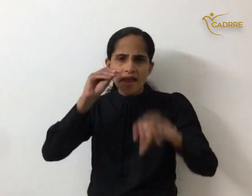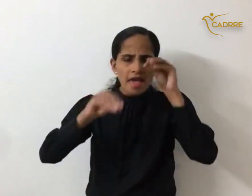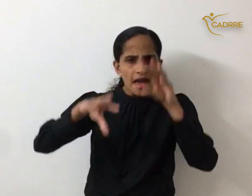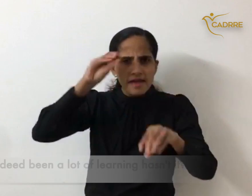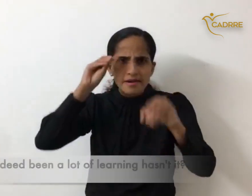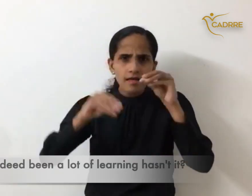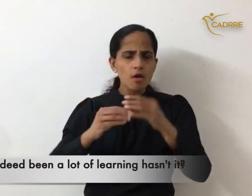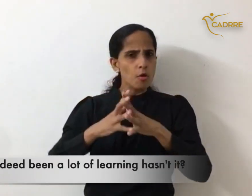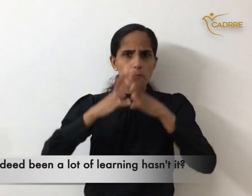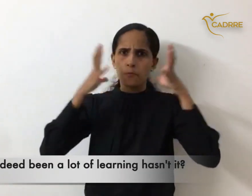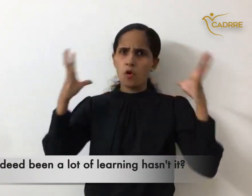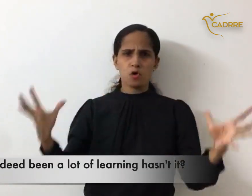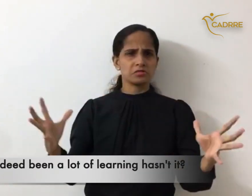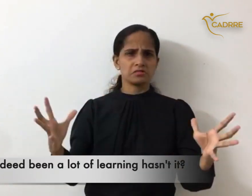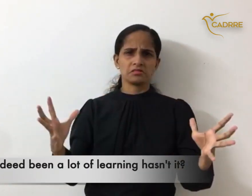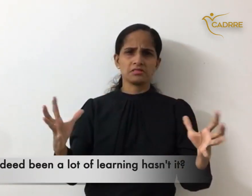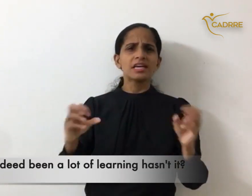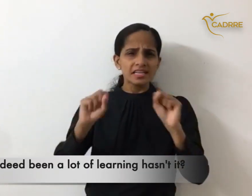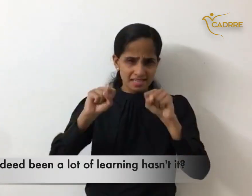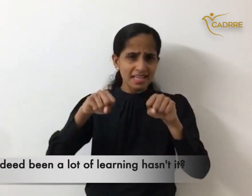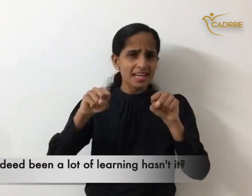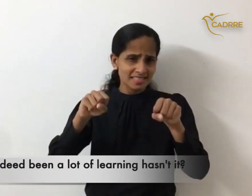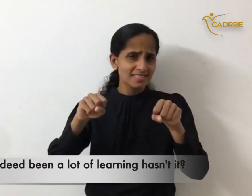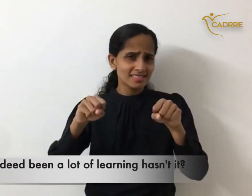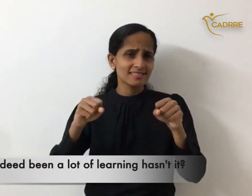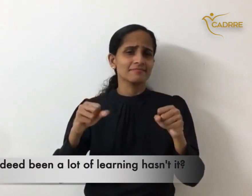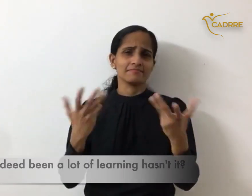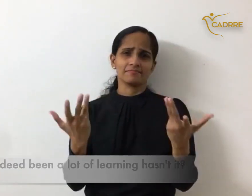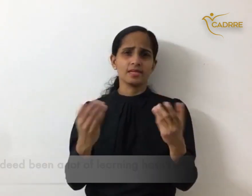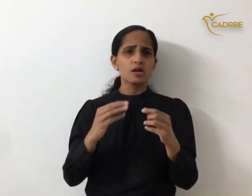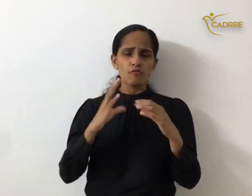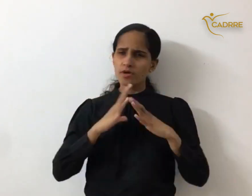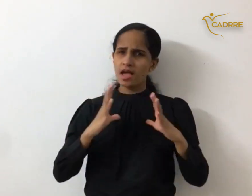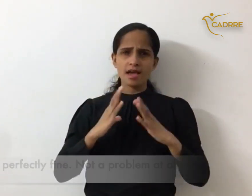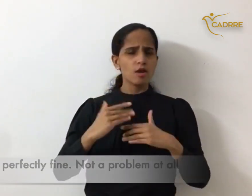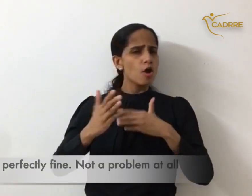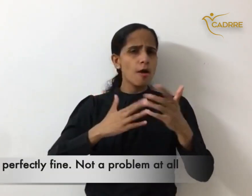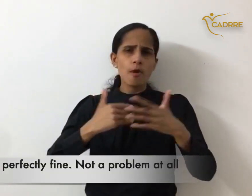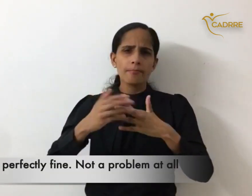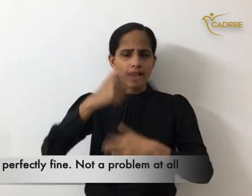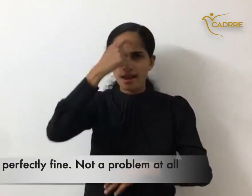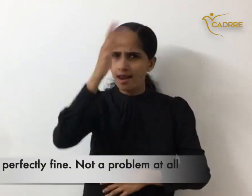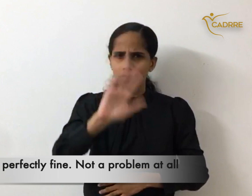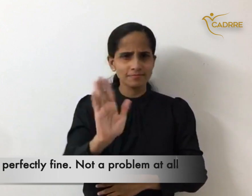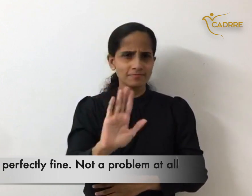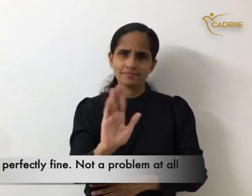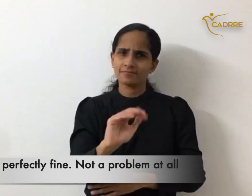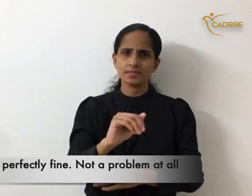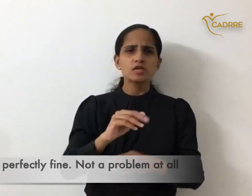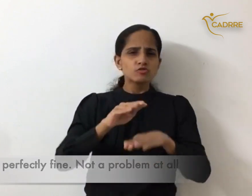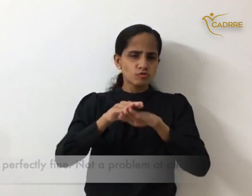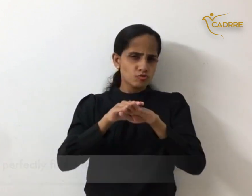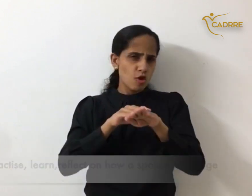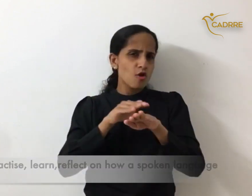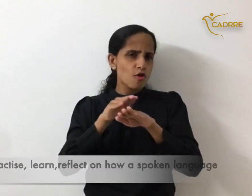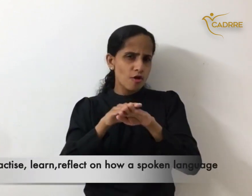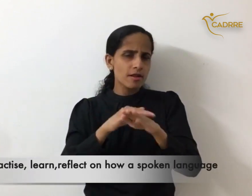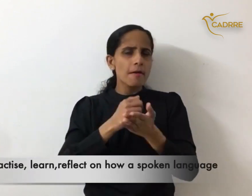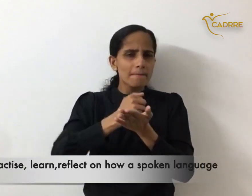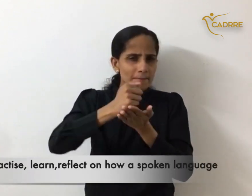It has indeed been a lot of learning, hasn't it? That's perfectly fine, not a problem at all. Take